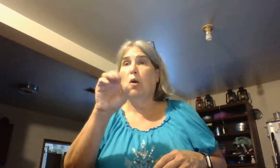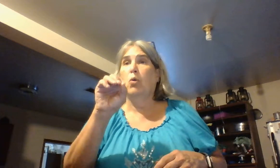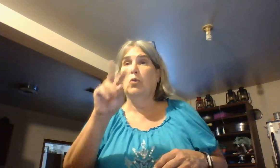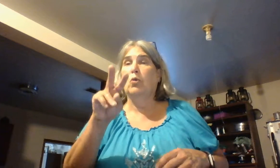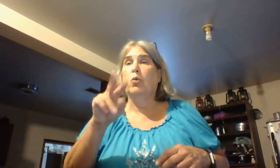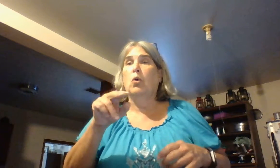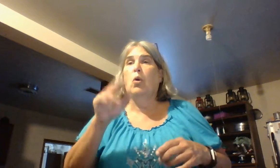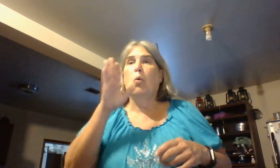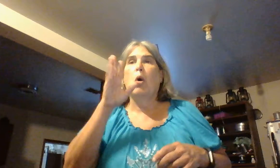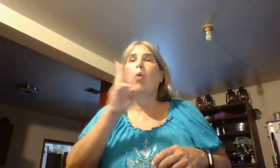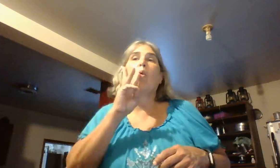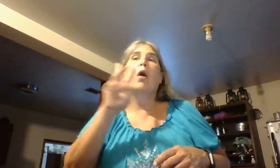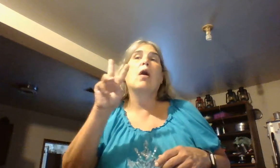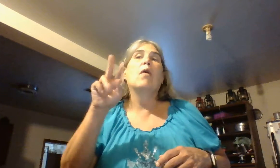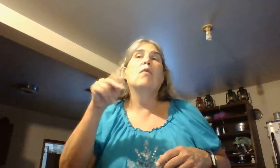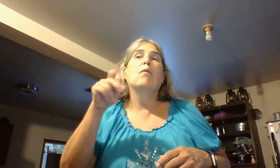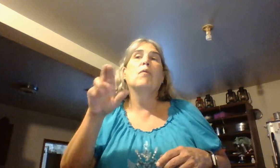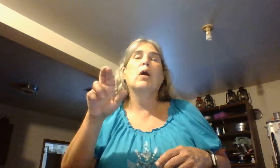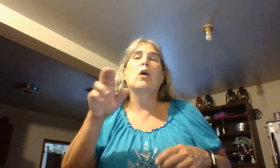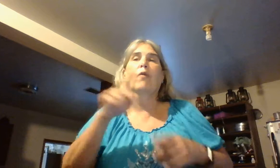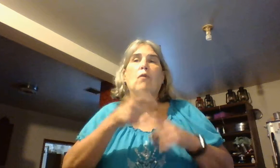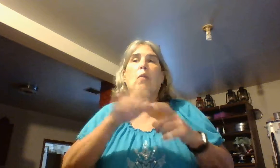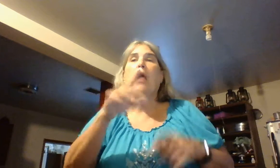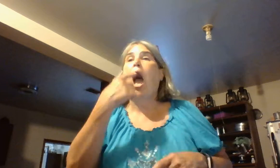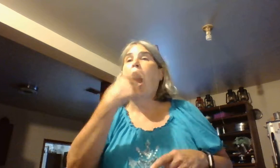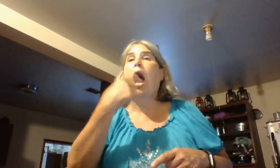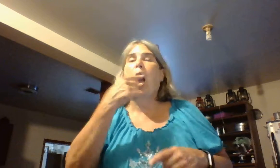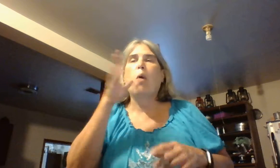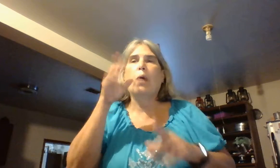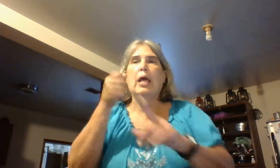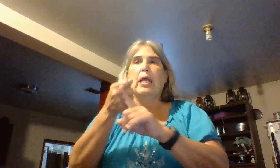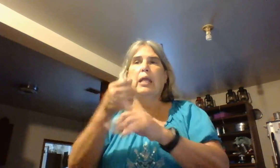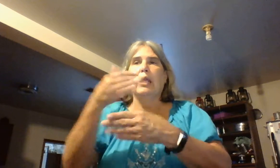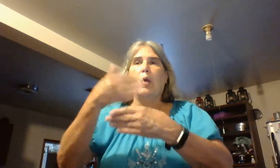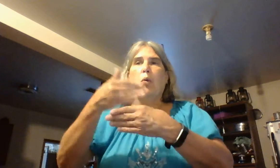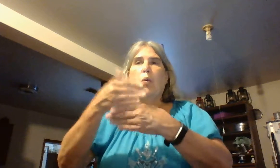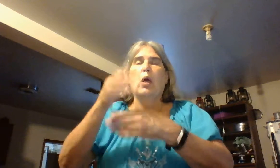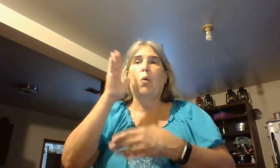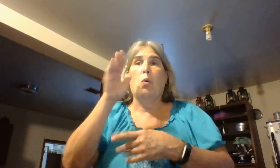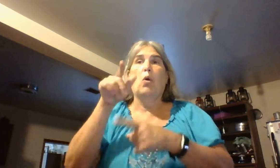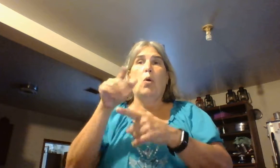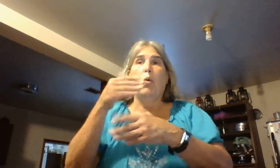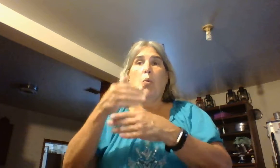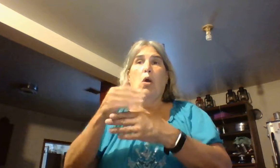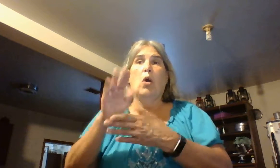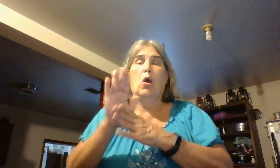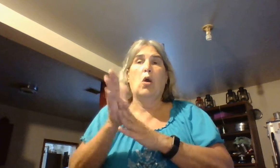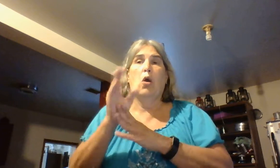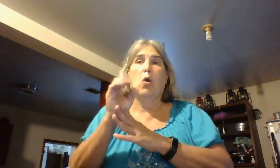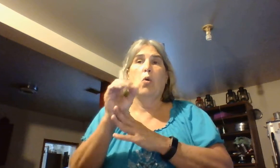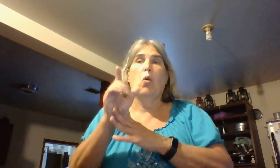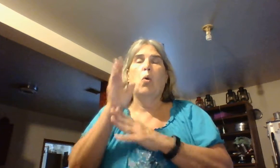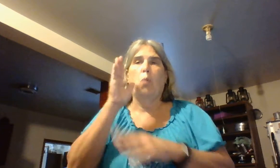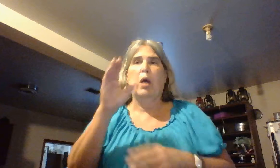vapor. The water vapor in your breath hits the window, it cools, and collects, and that's condensation. Another